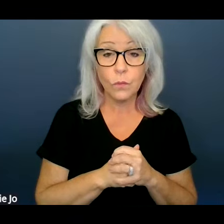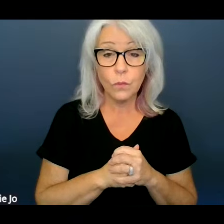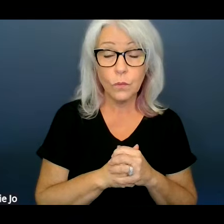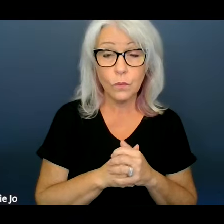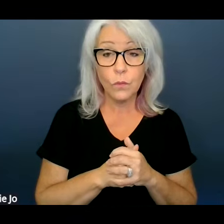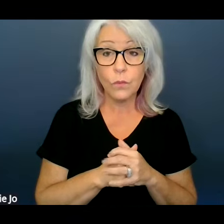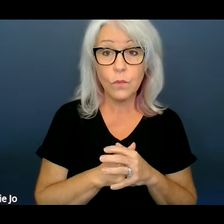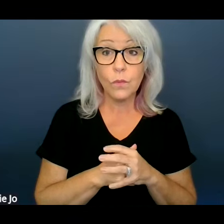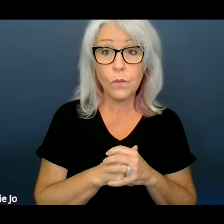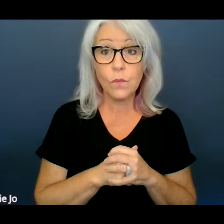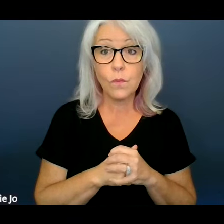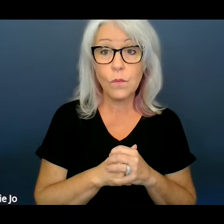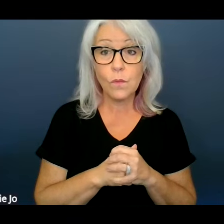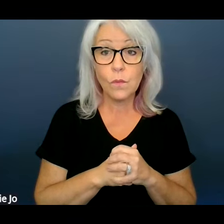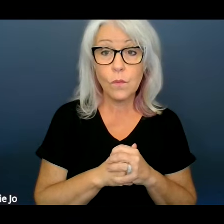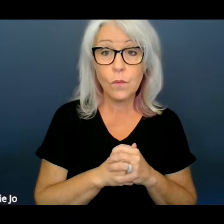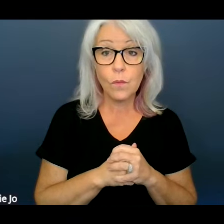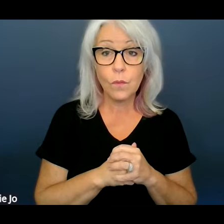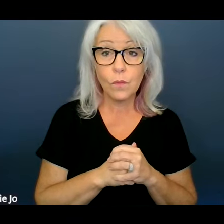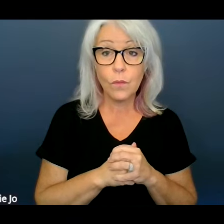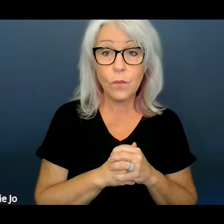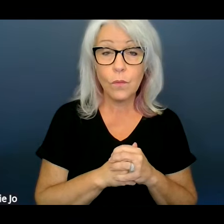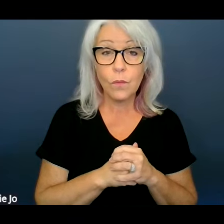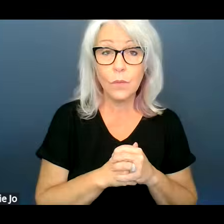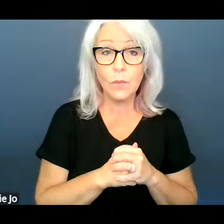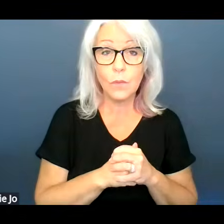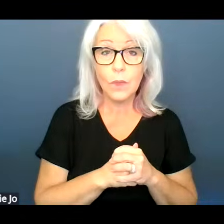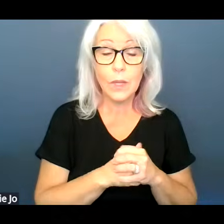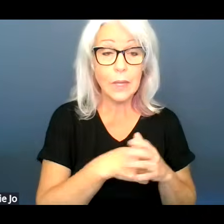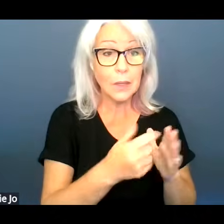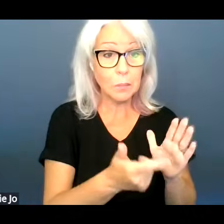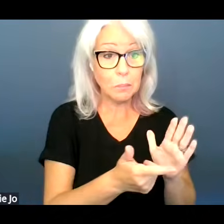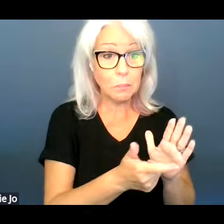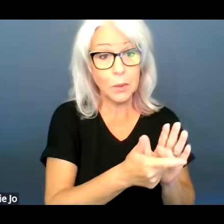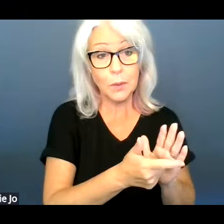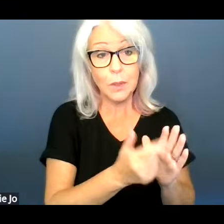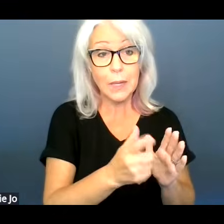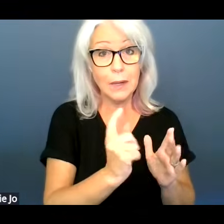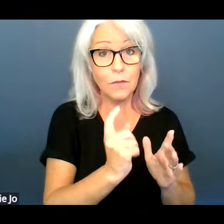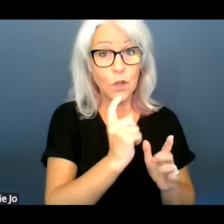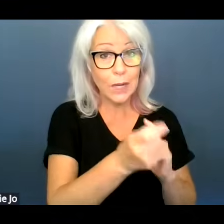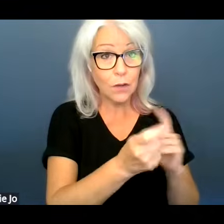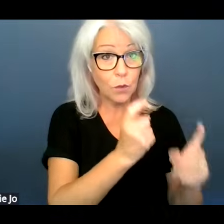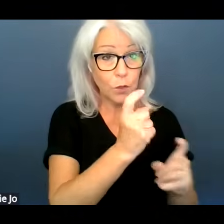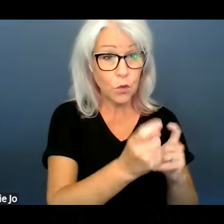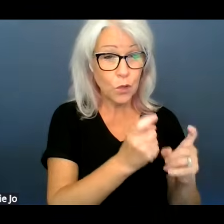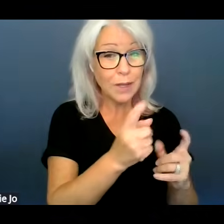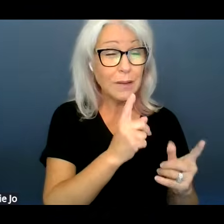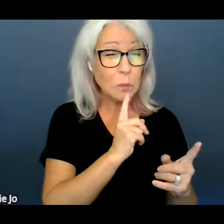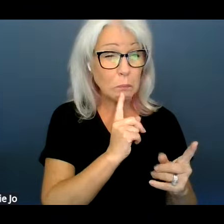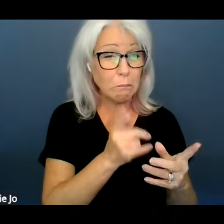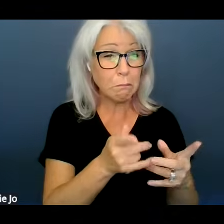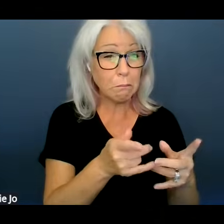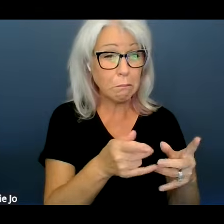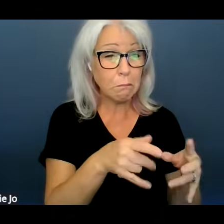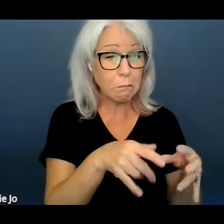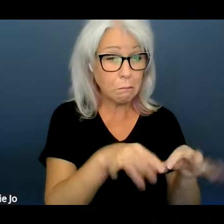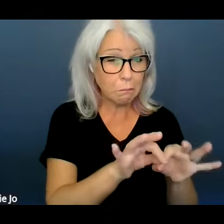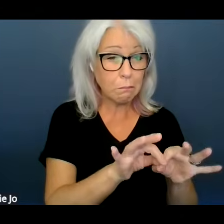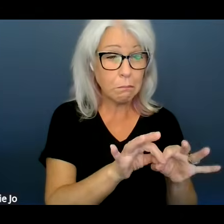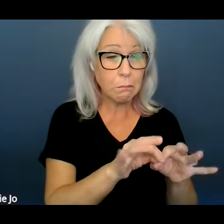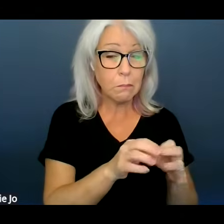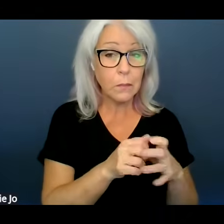The prohibition on contributions is one that I think is particularly significant